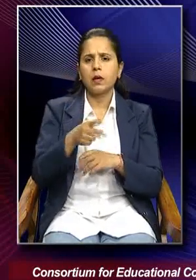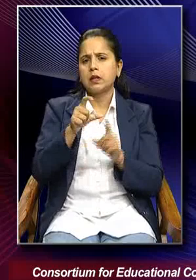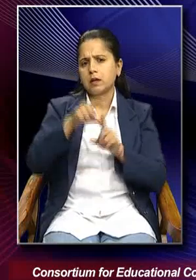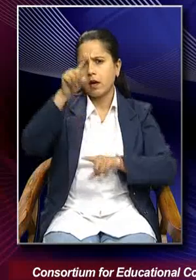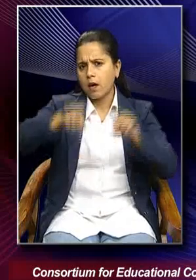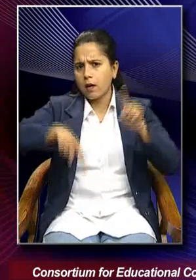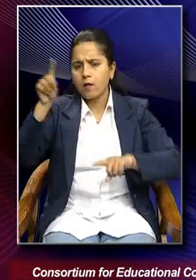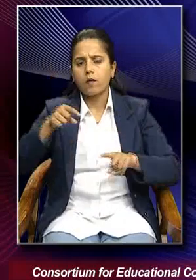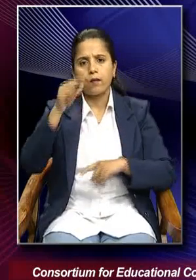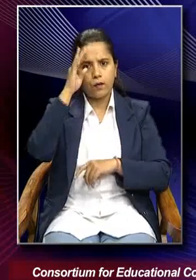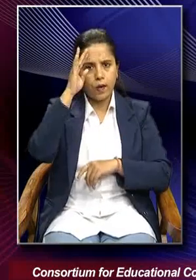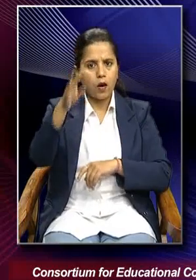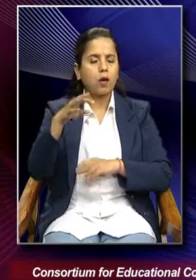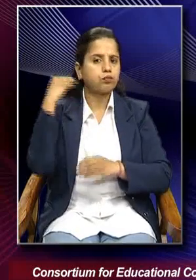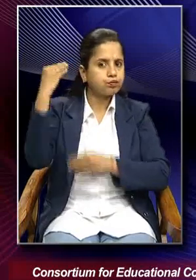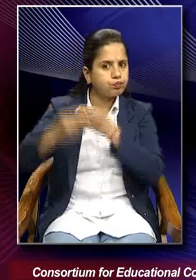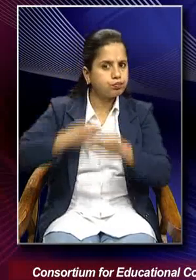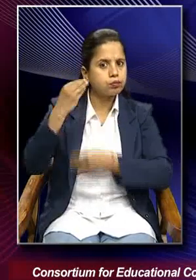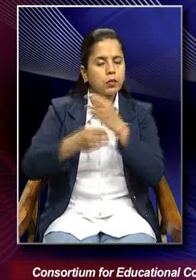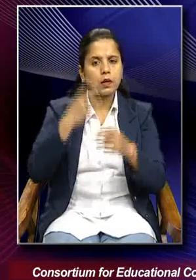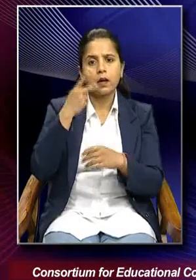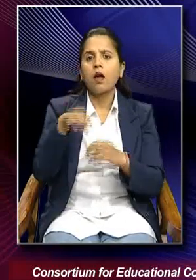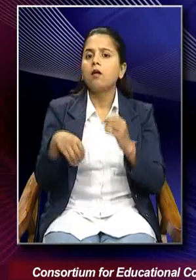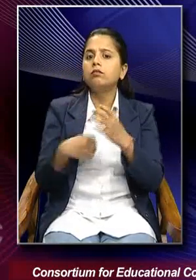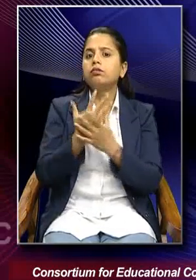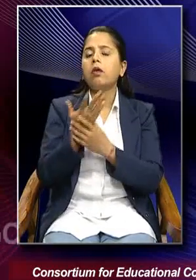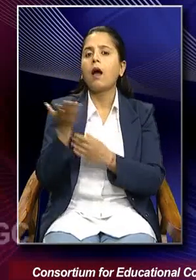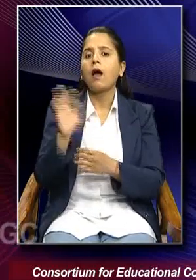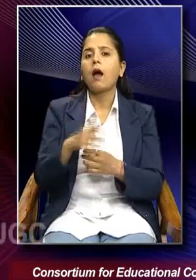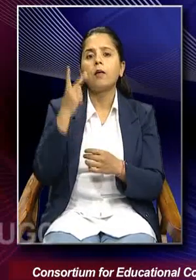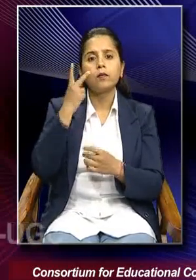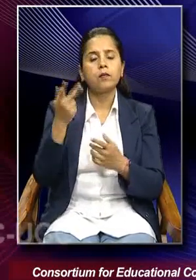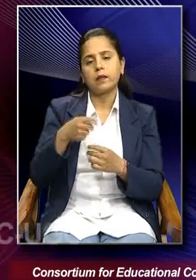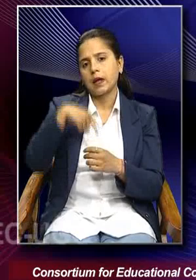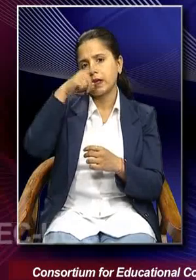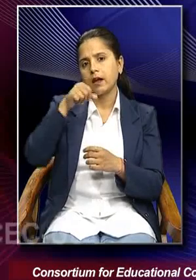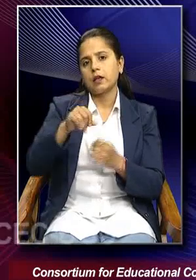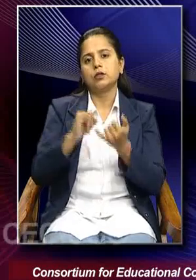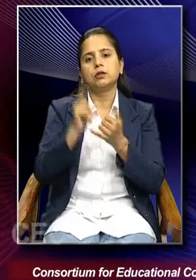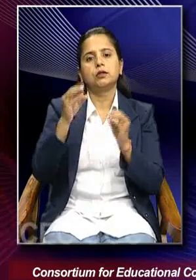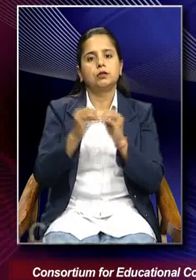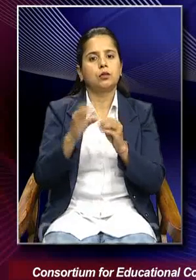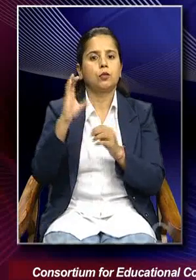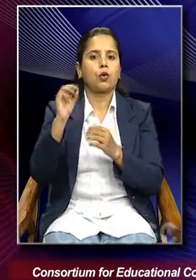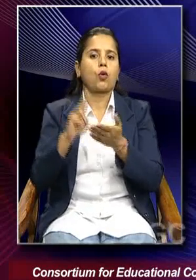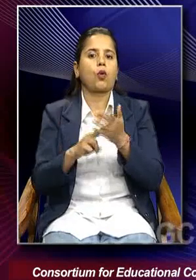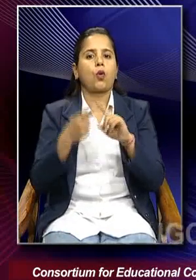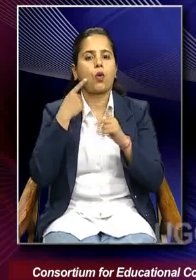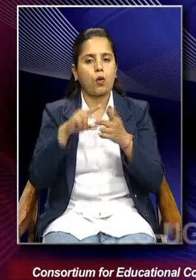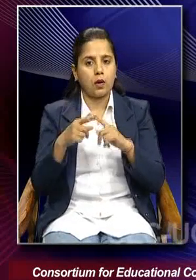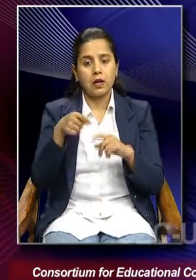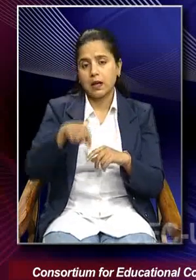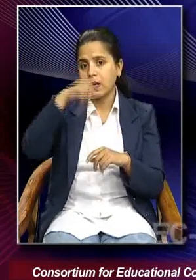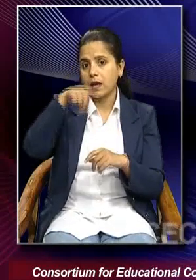diverse philosophical traditions that have originated in the Indian subcontinent. So the term Indian